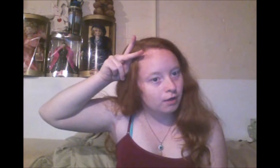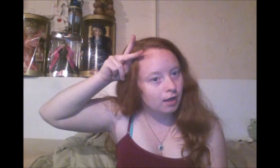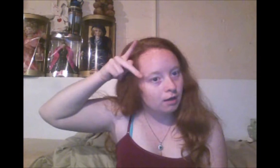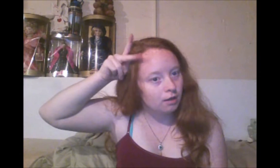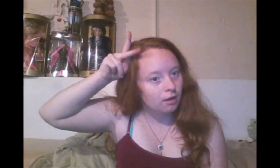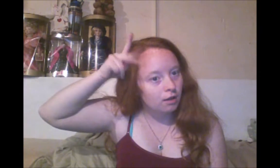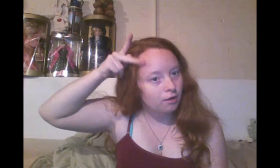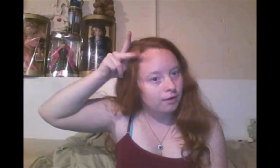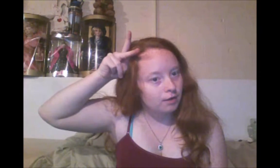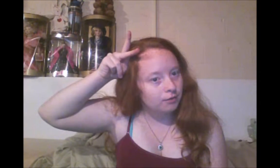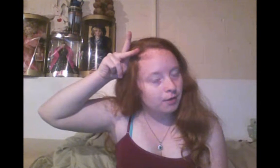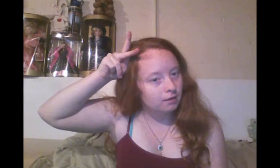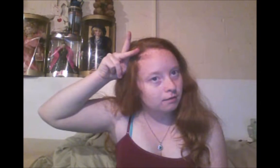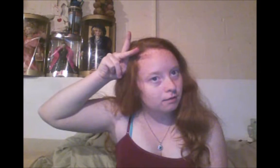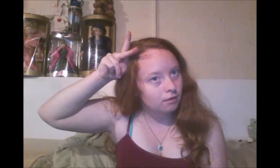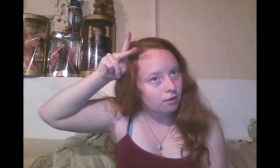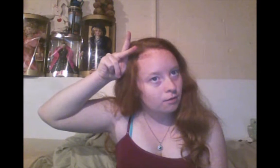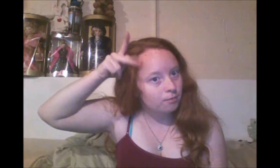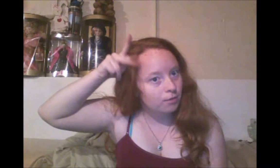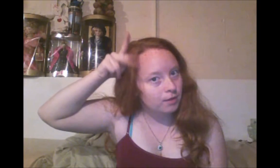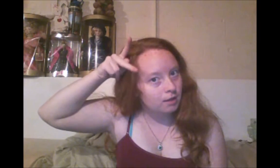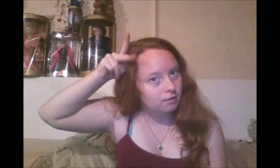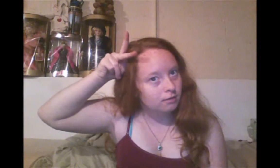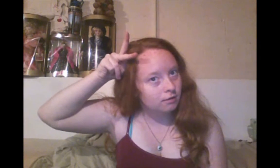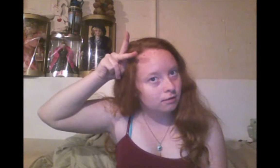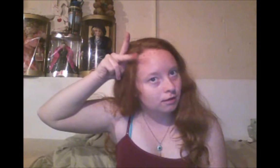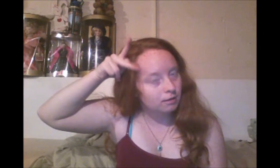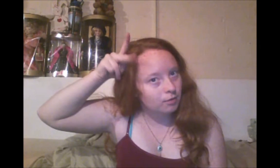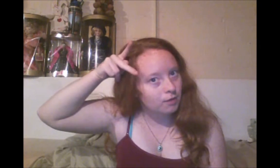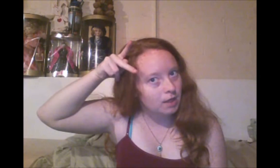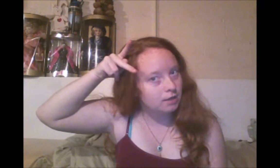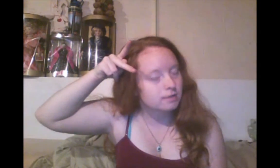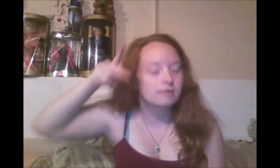forehead, and go down twice. Pony. The pony ears.